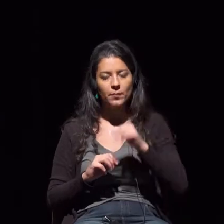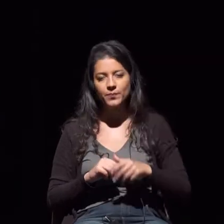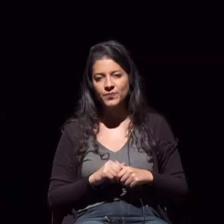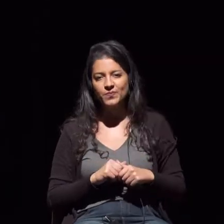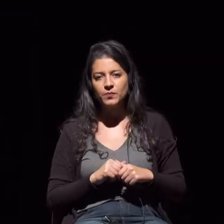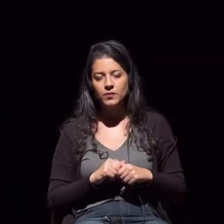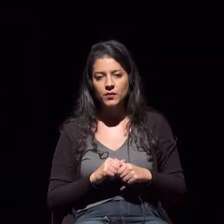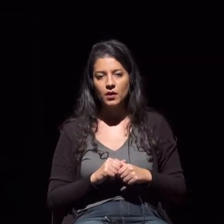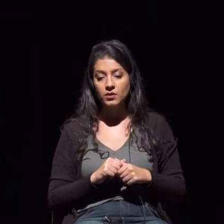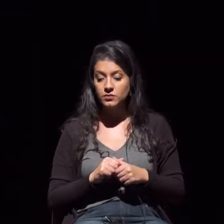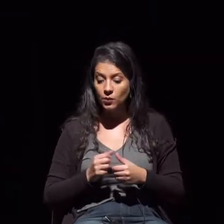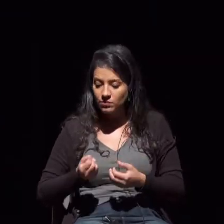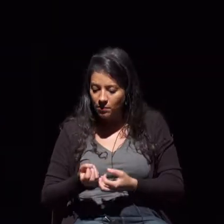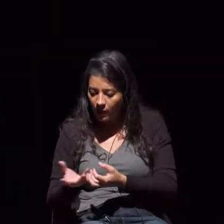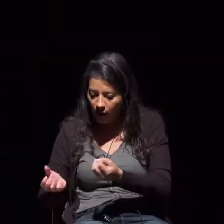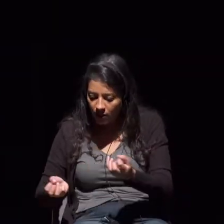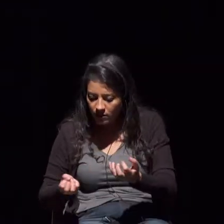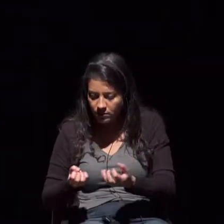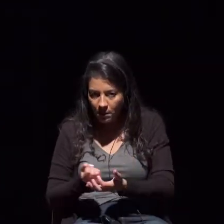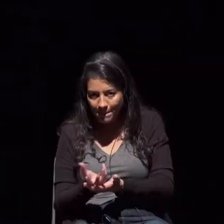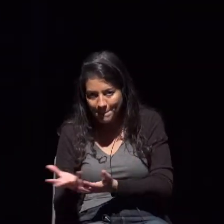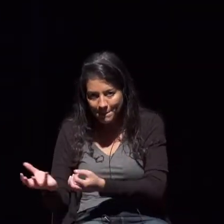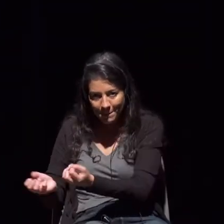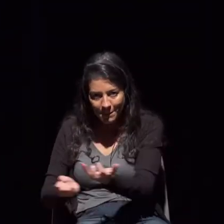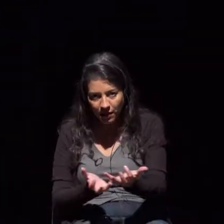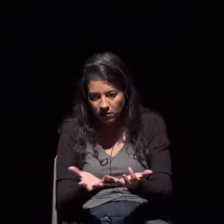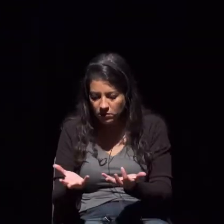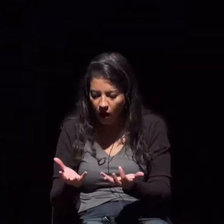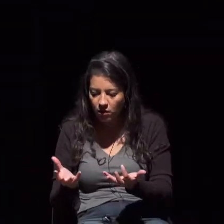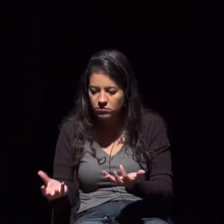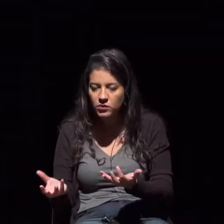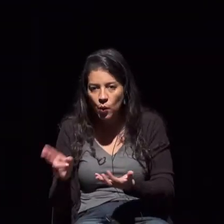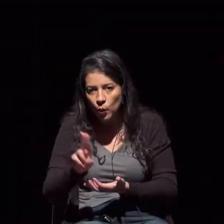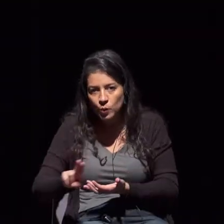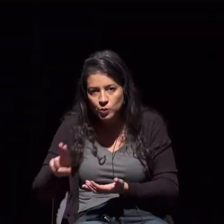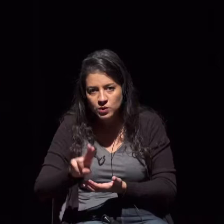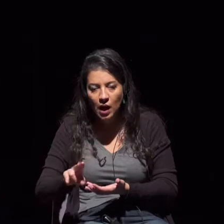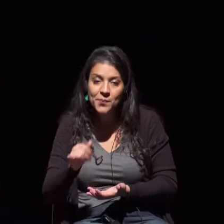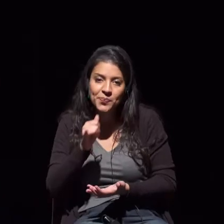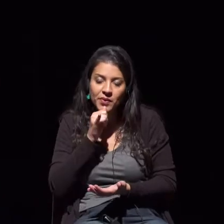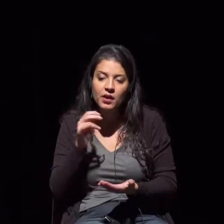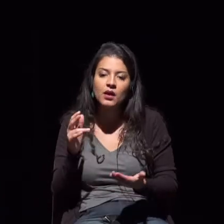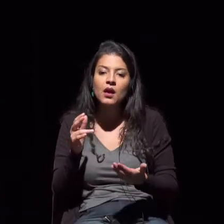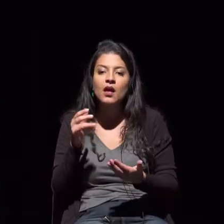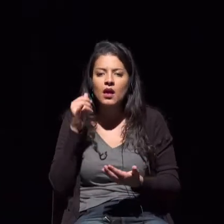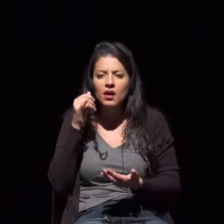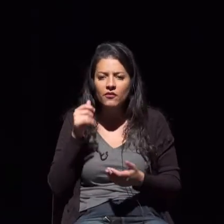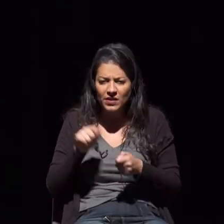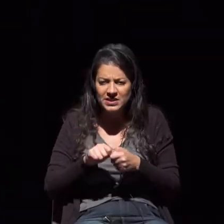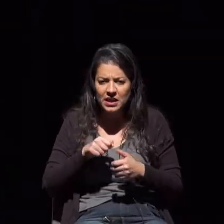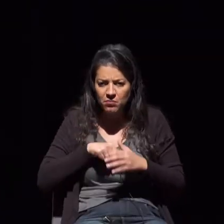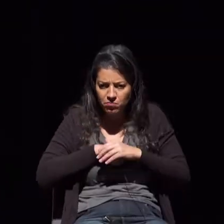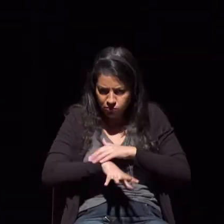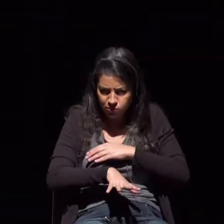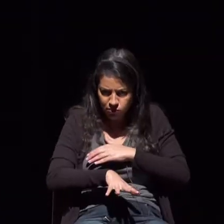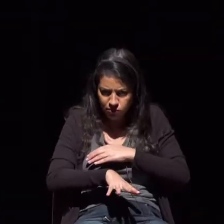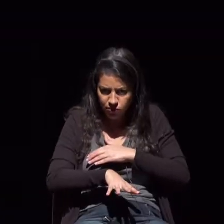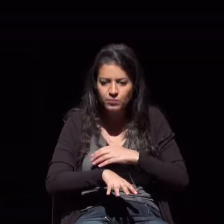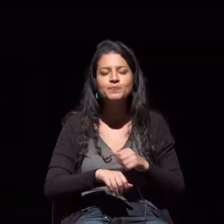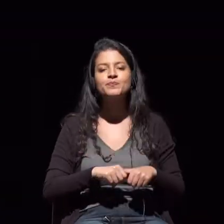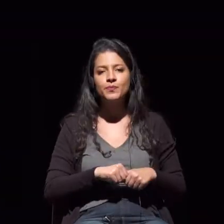to activate a kind of abortion. And so these plants that you see, you know, they're very sort of